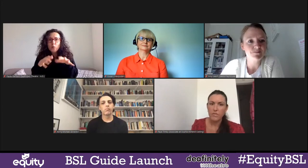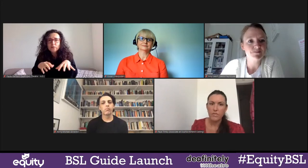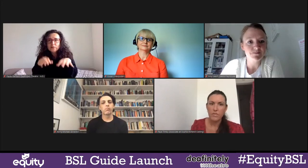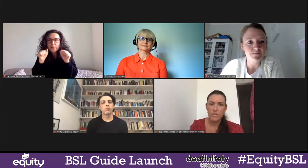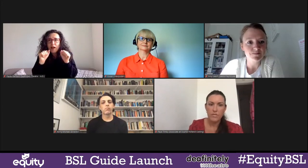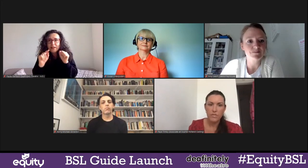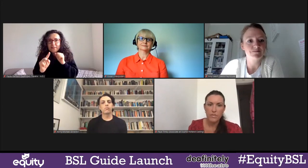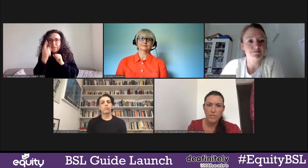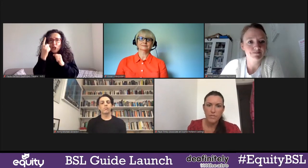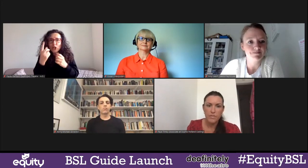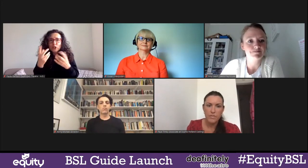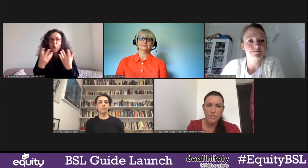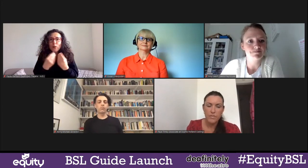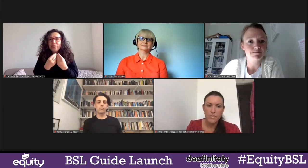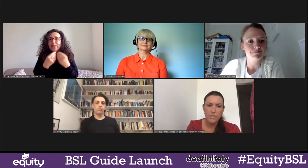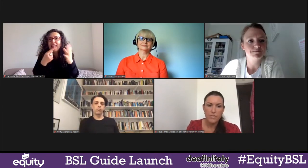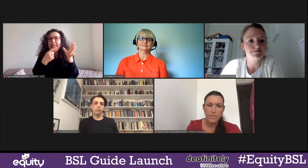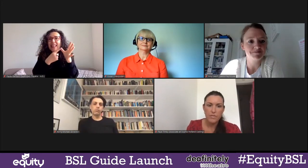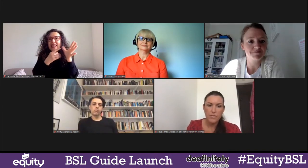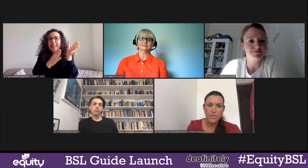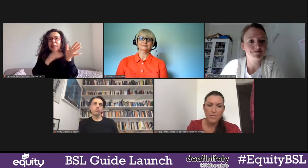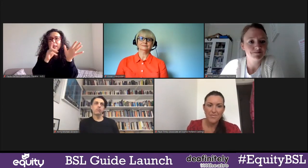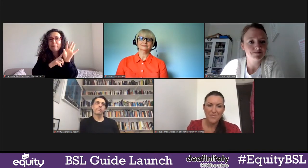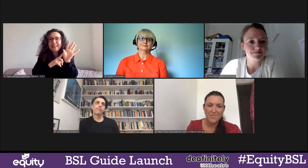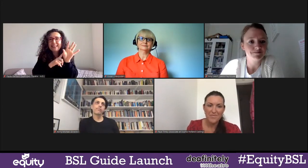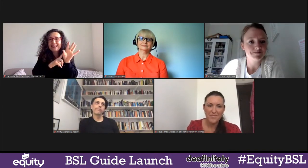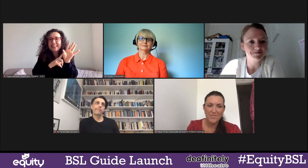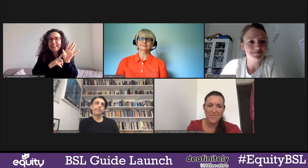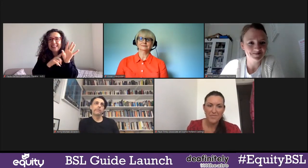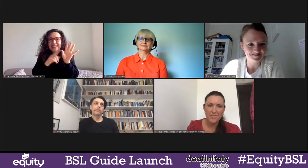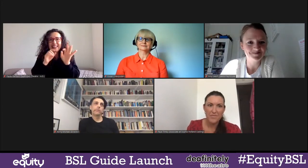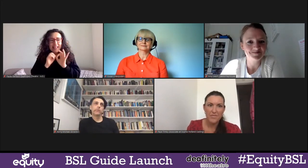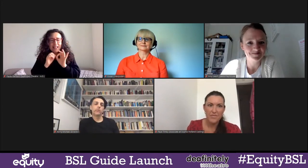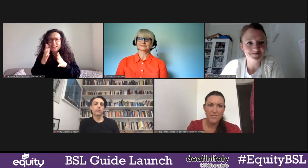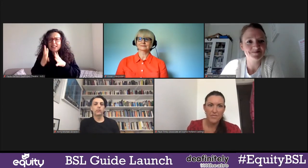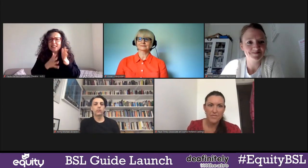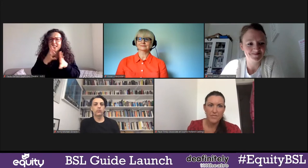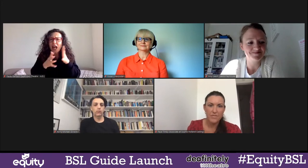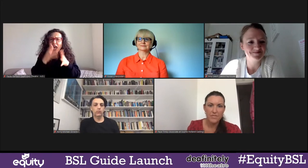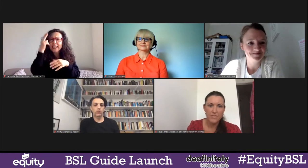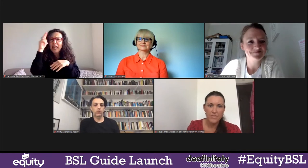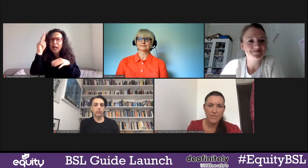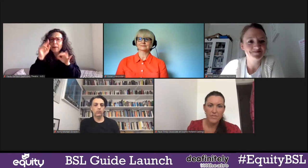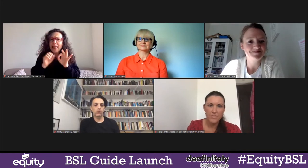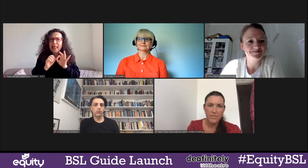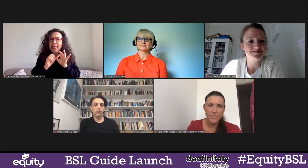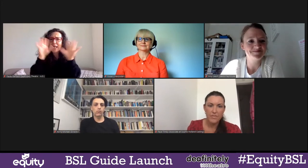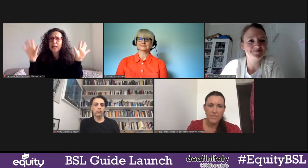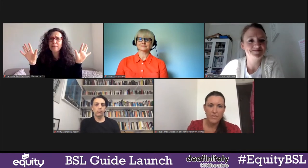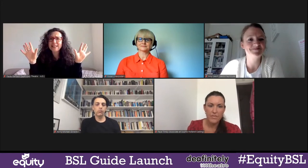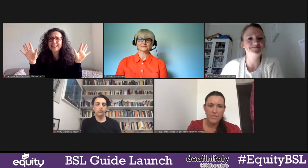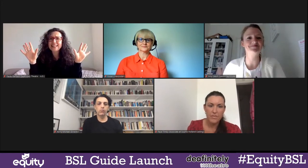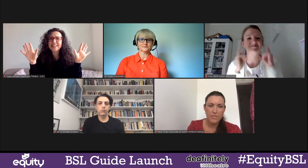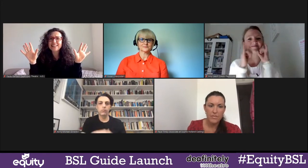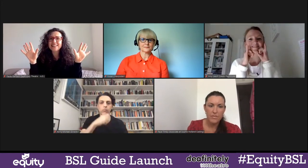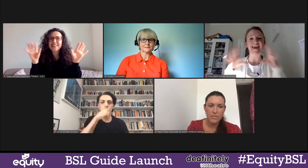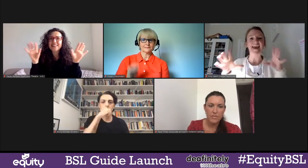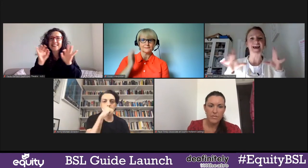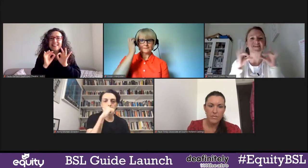I am thrilled to have you here. I'm going to direct my first question to Amy, if that's okay. Now, Amy, your siren is this. Have I got it